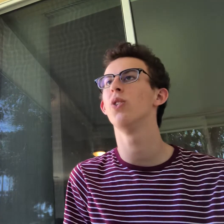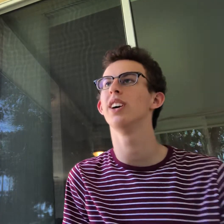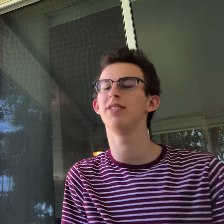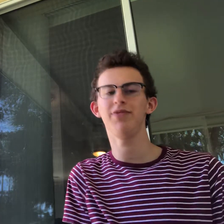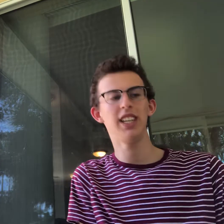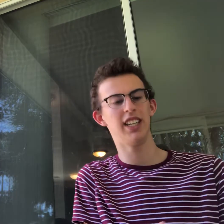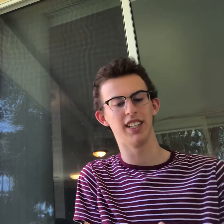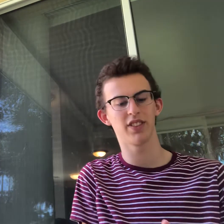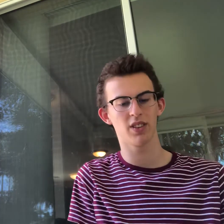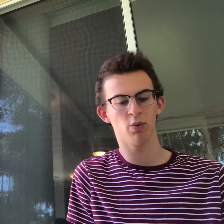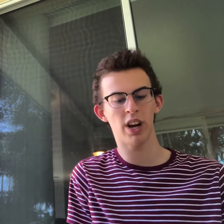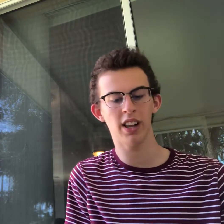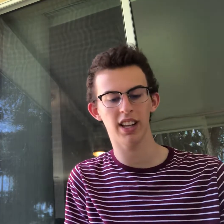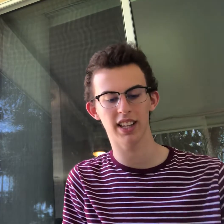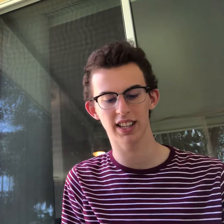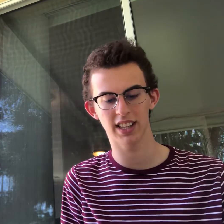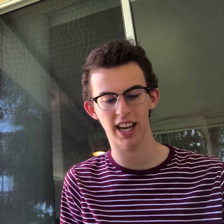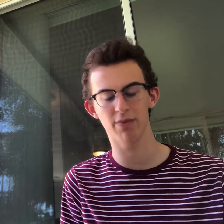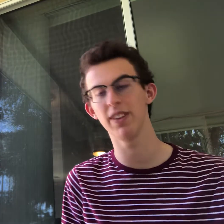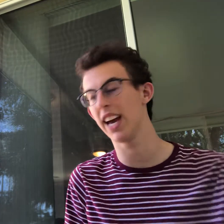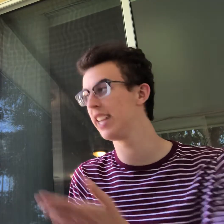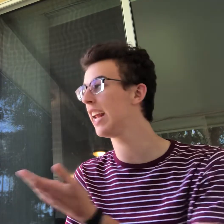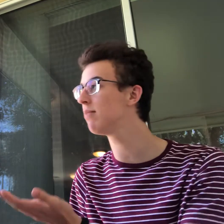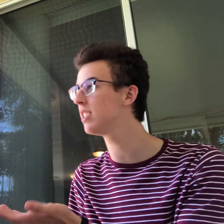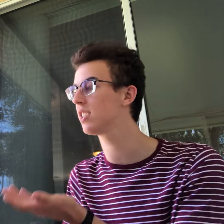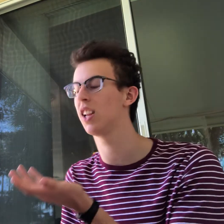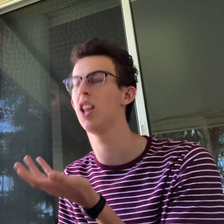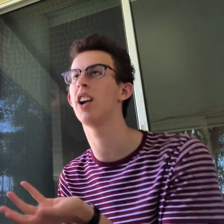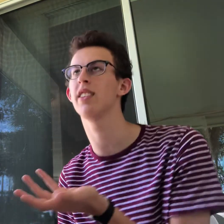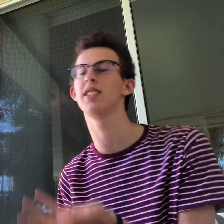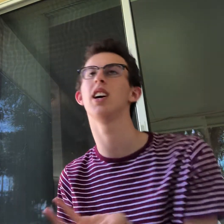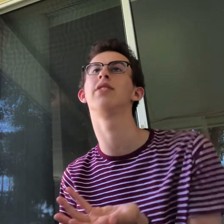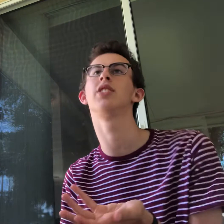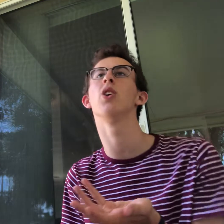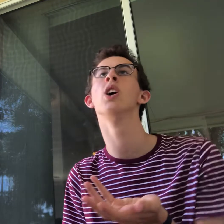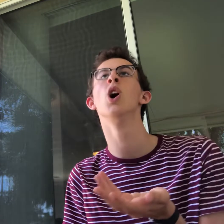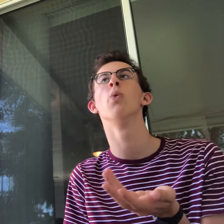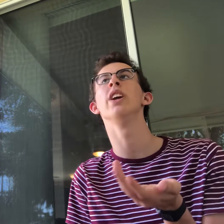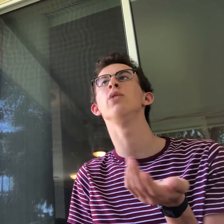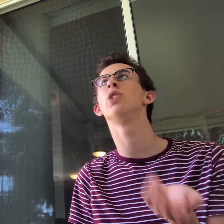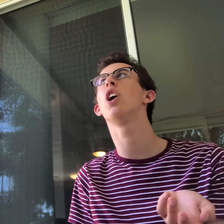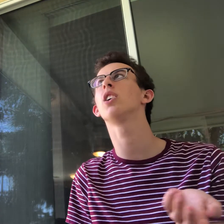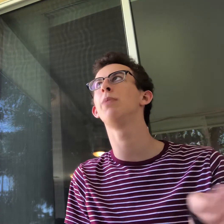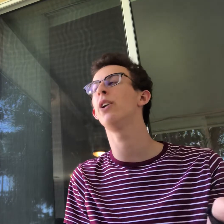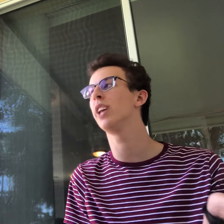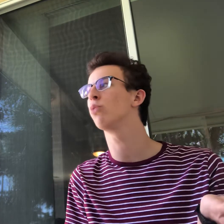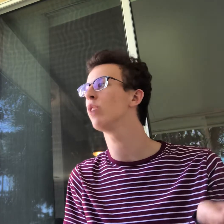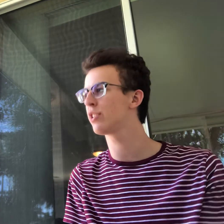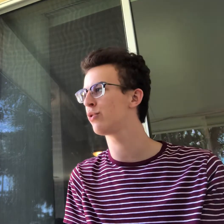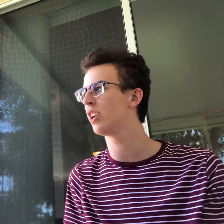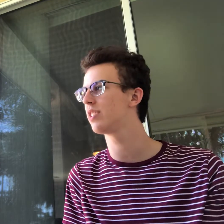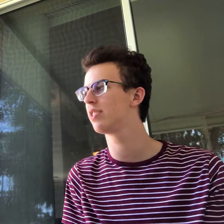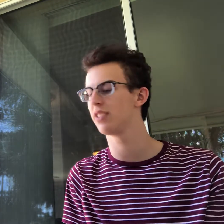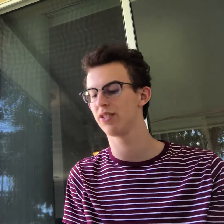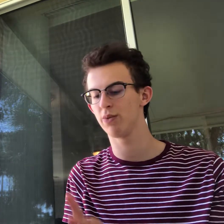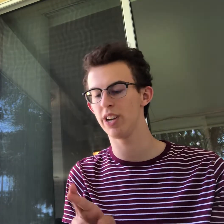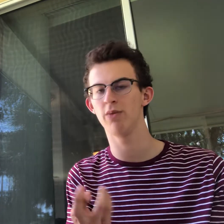spell? Well, like, yeah, names is a lot of the stuff. So when you talk about like restaurants, when you